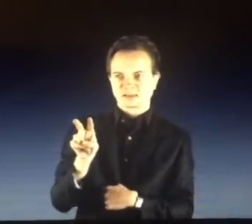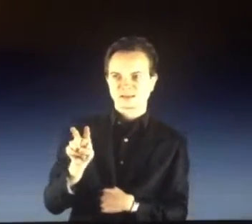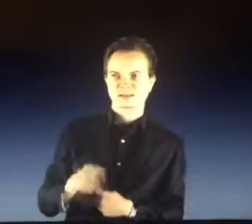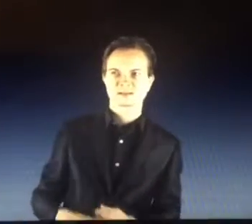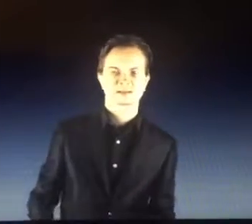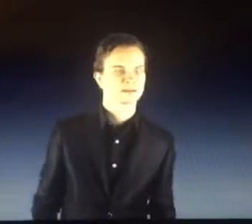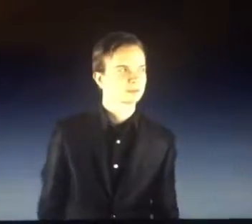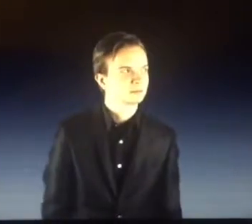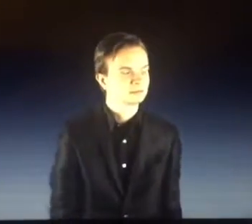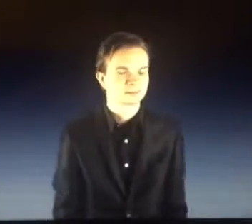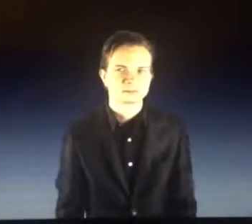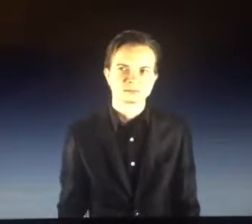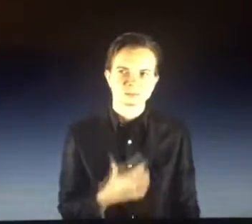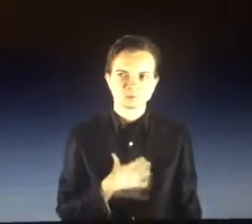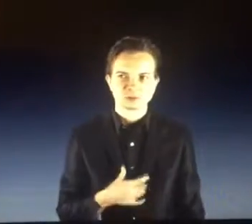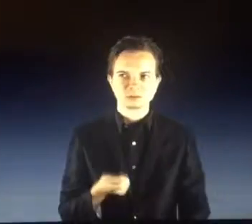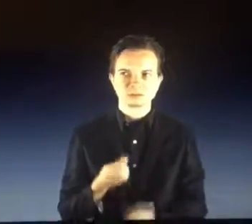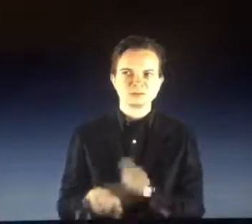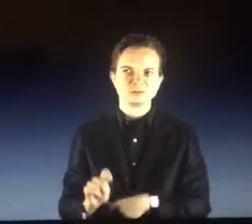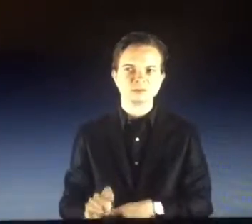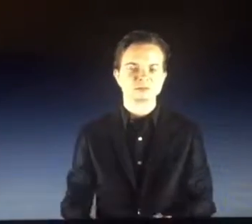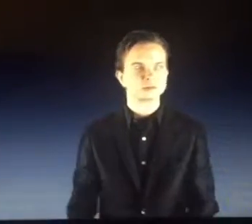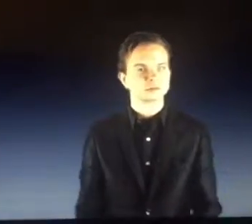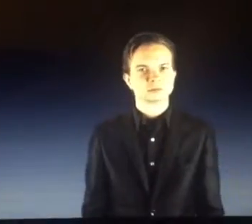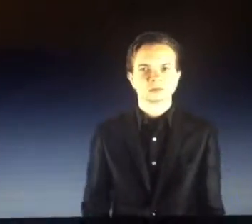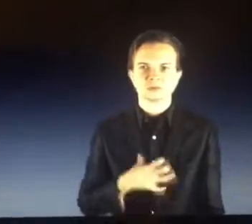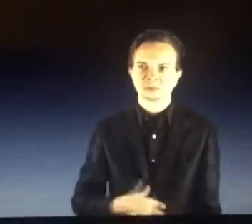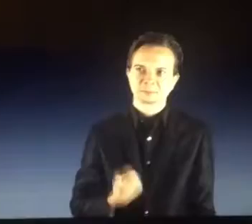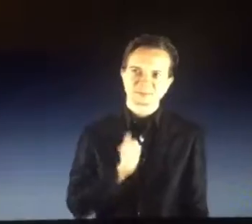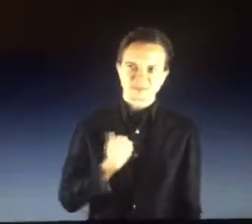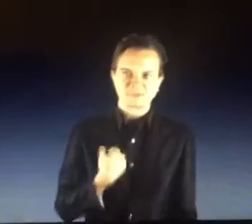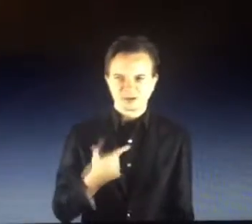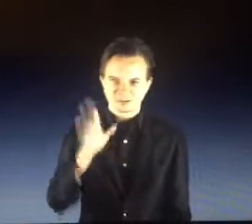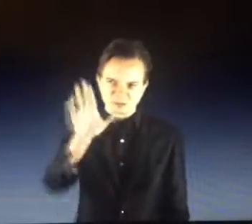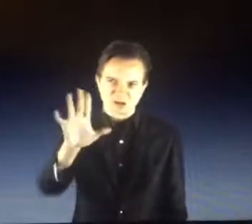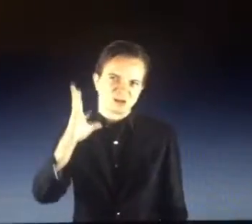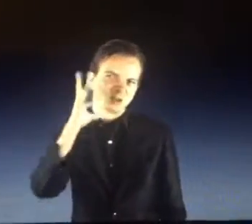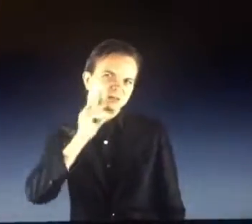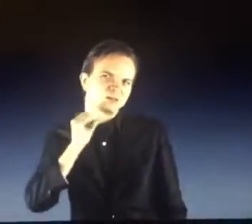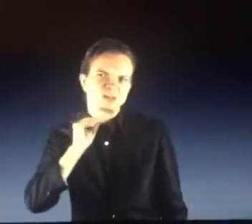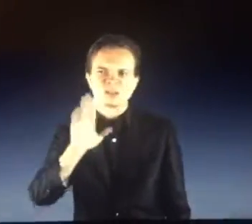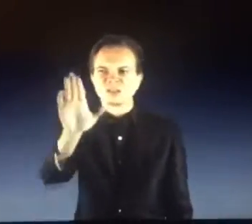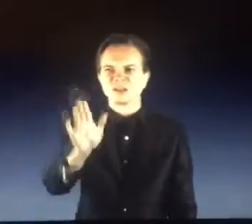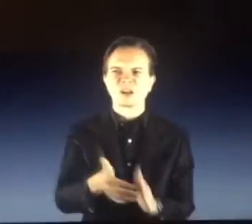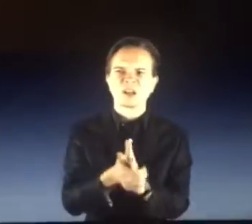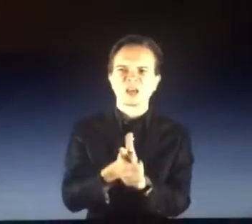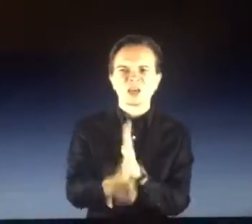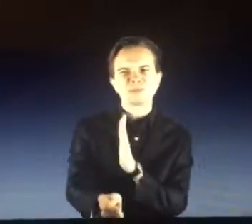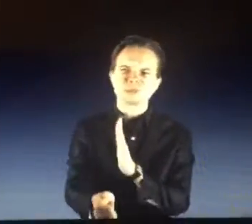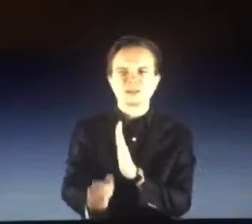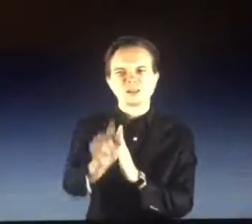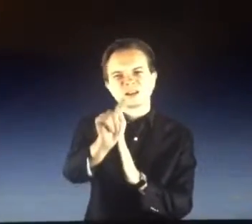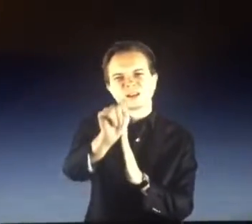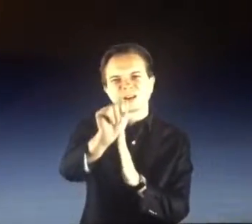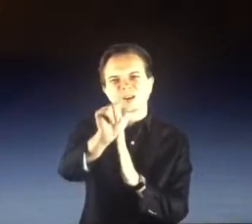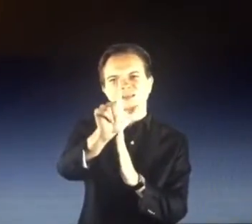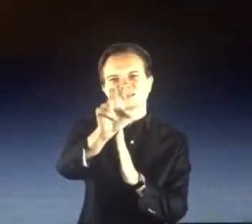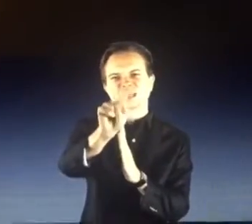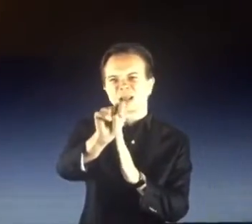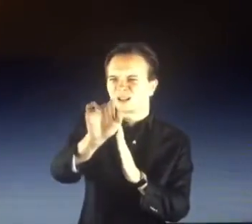that's a little different. You're sitting there and you're jealous. You want to be them. You wish you were that experienced and that